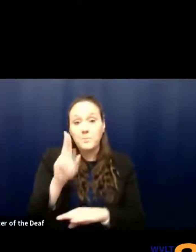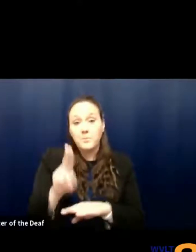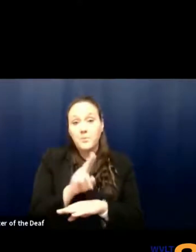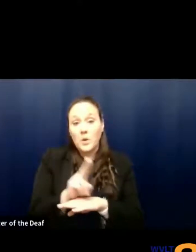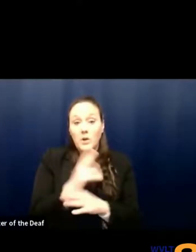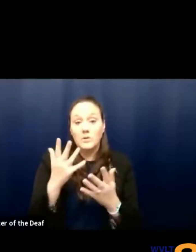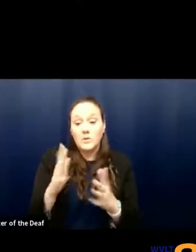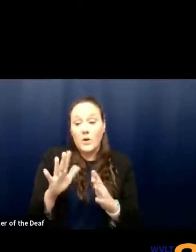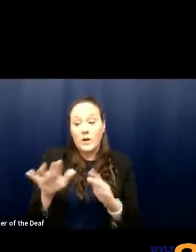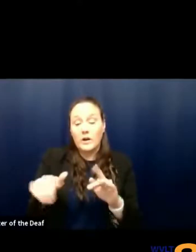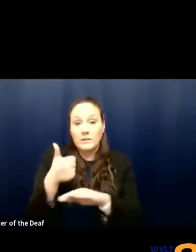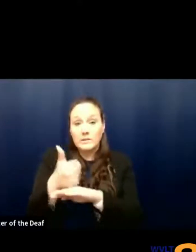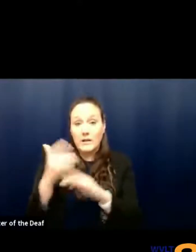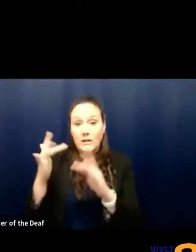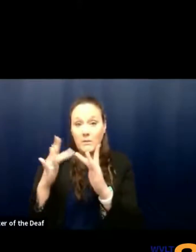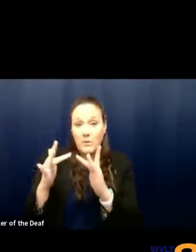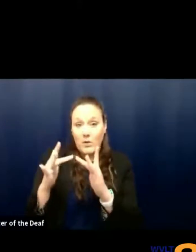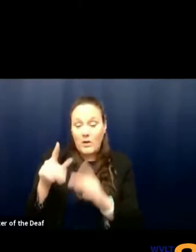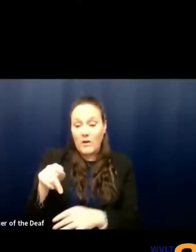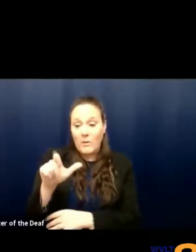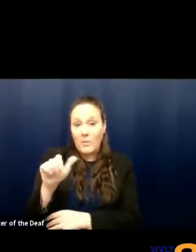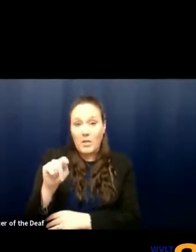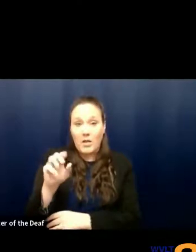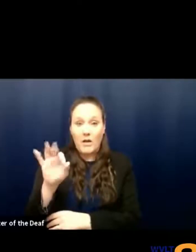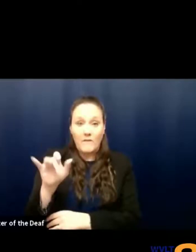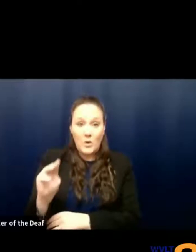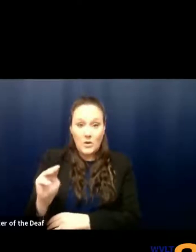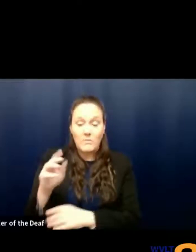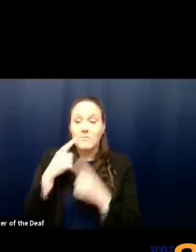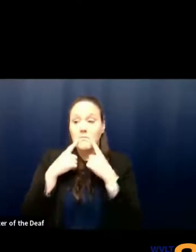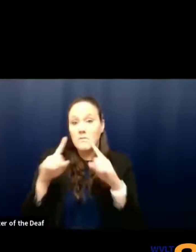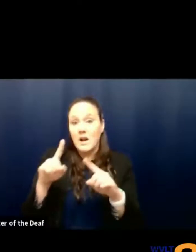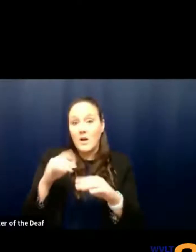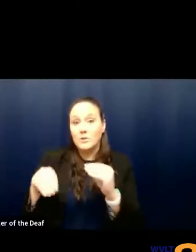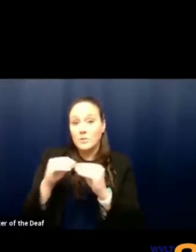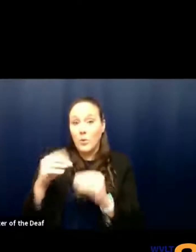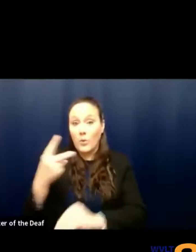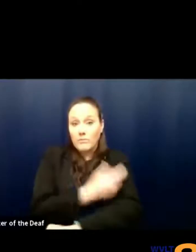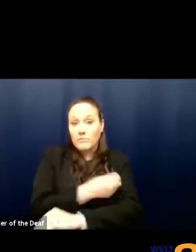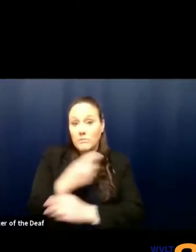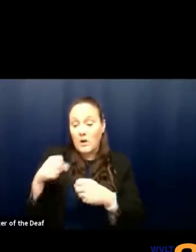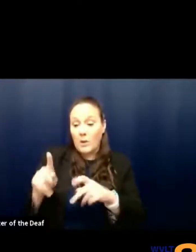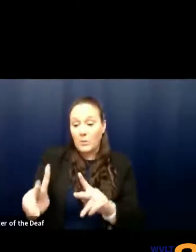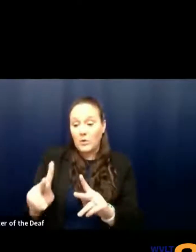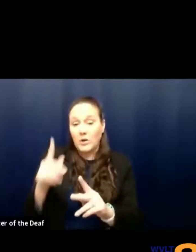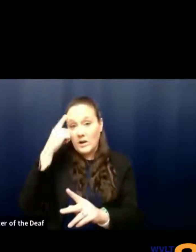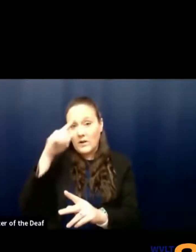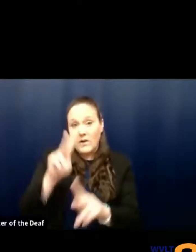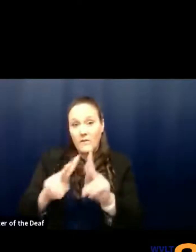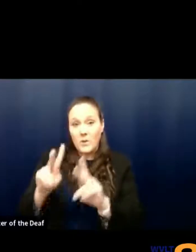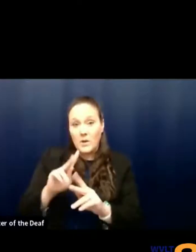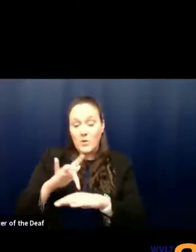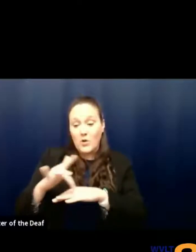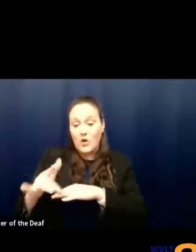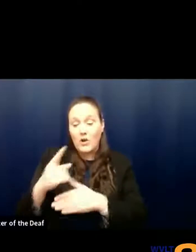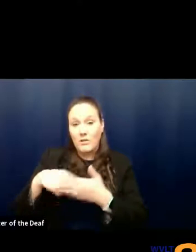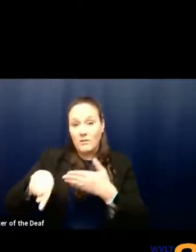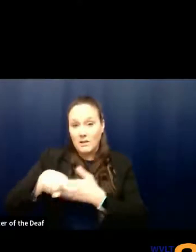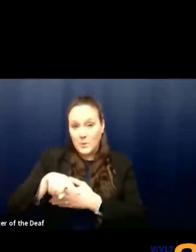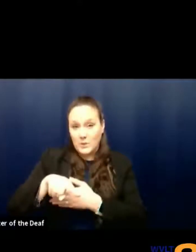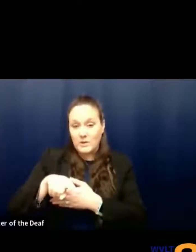online platform to announce more vaccination opportunities for folks early next week. We expect there to be an additional